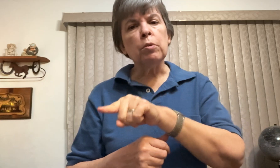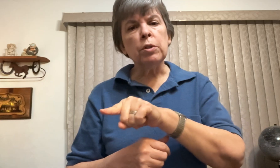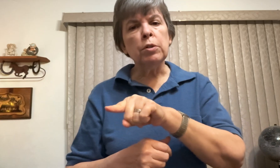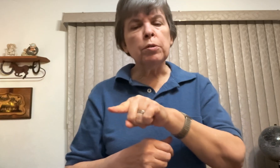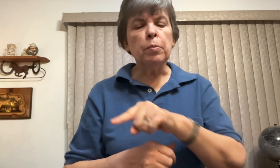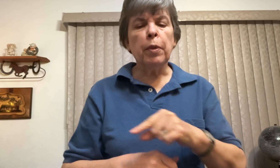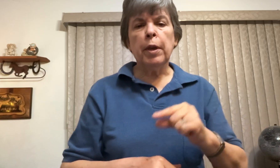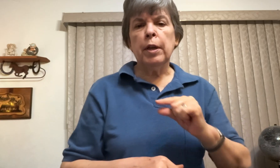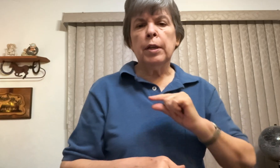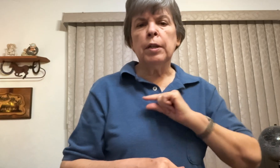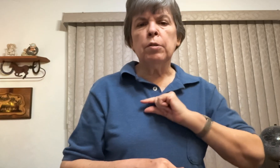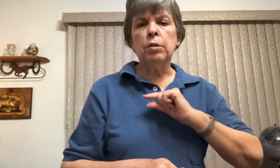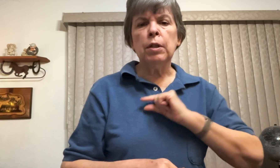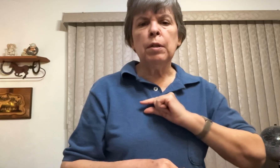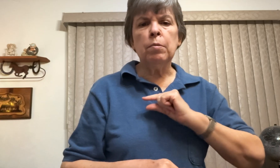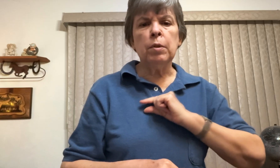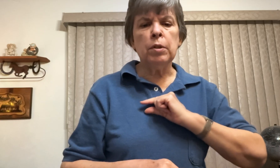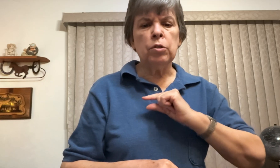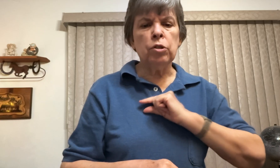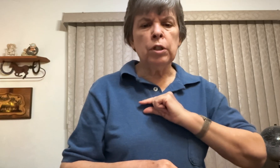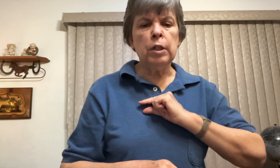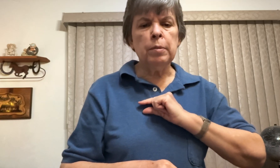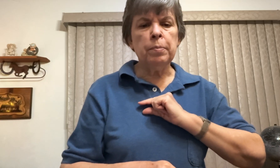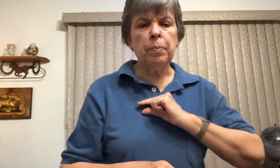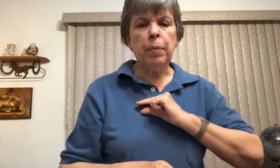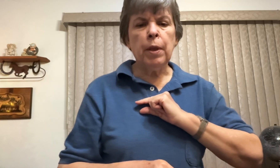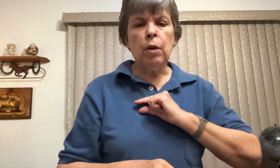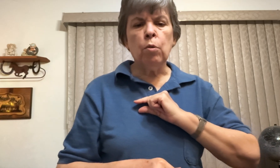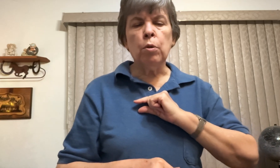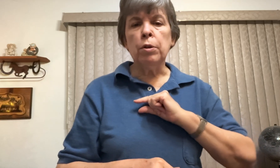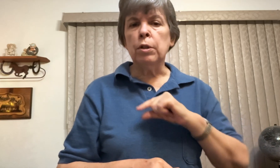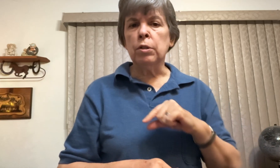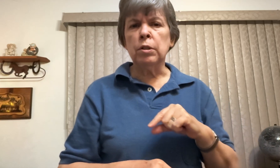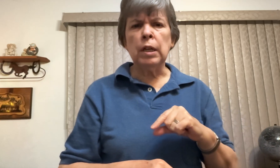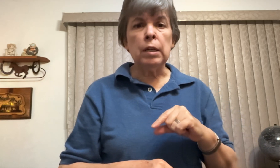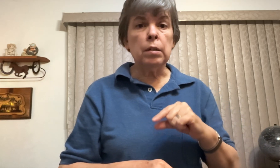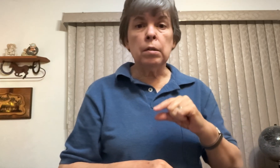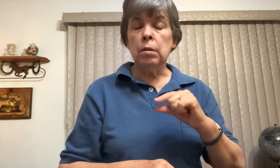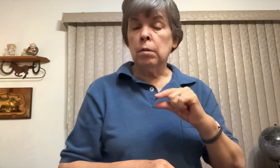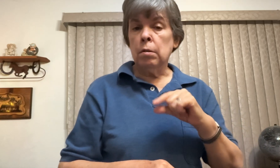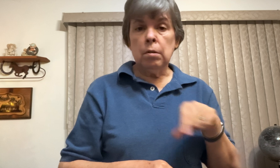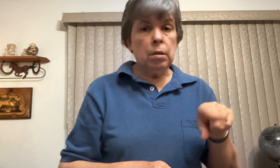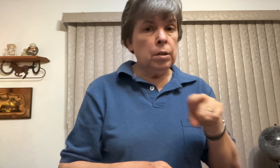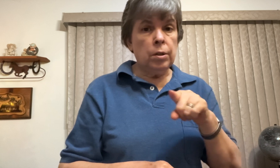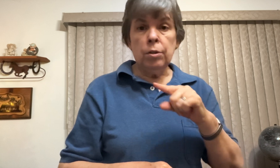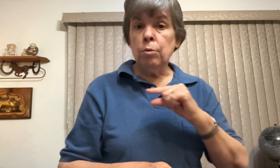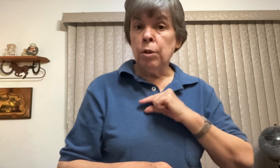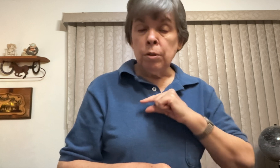you, guilty with a G, or you can just say you